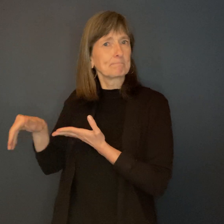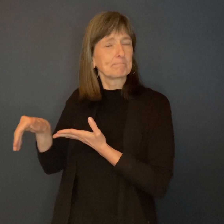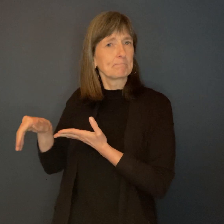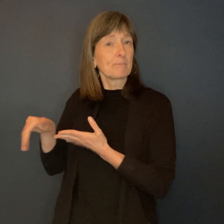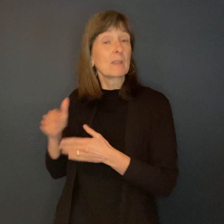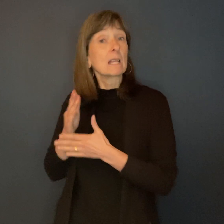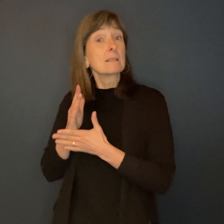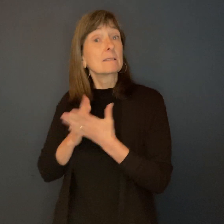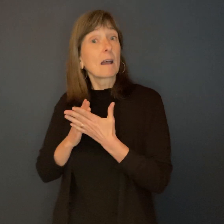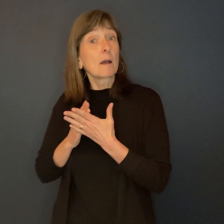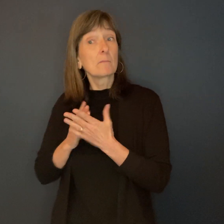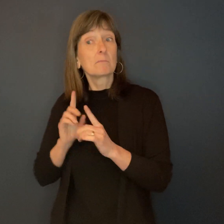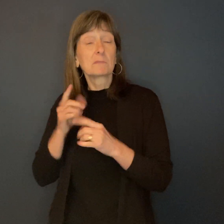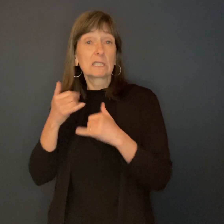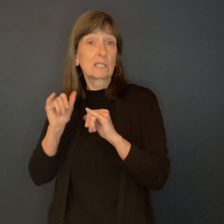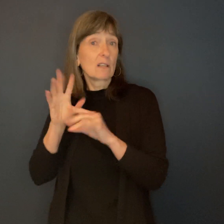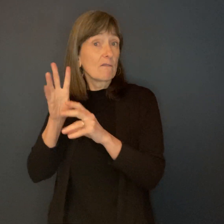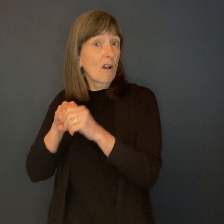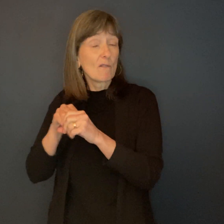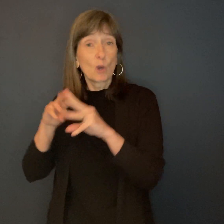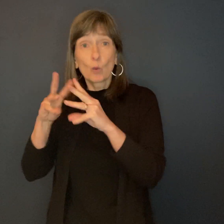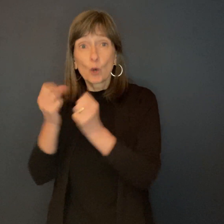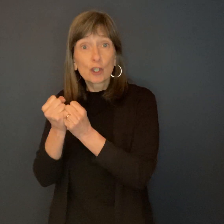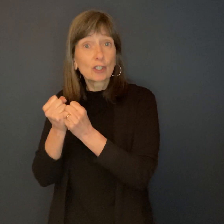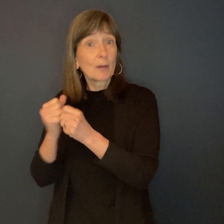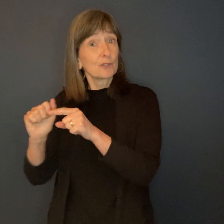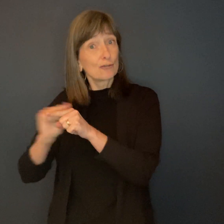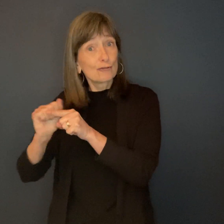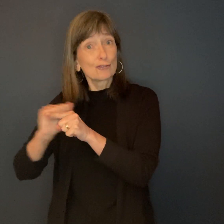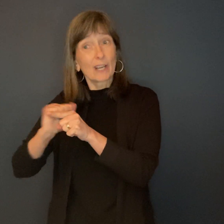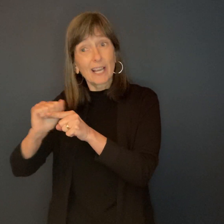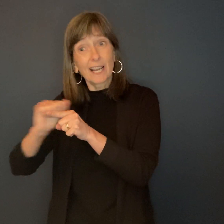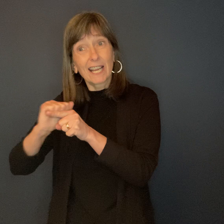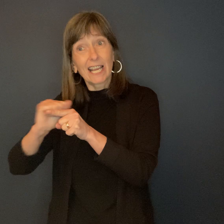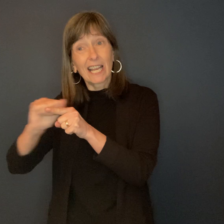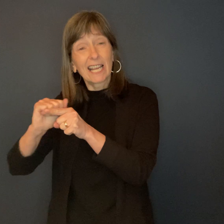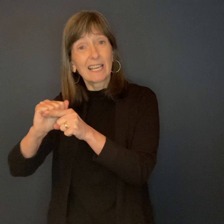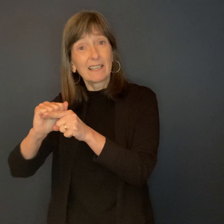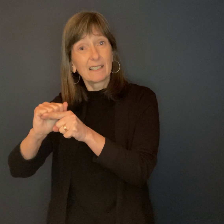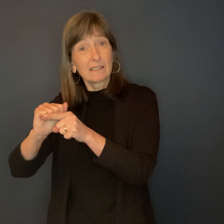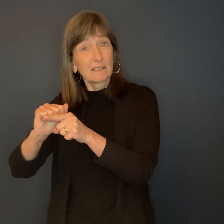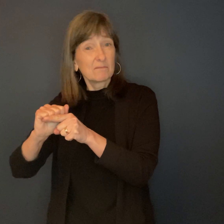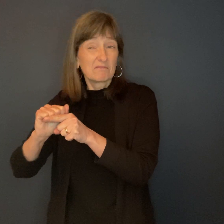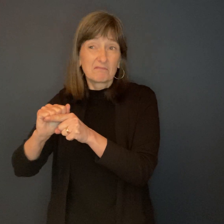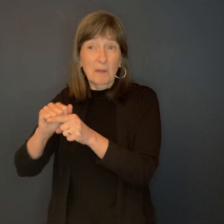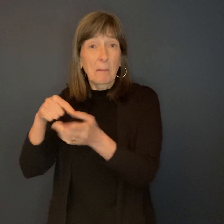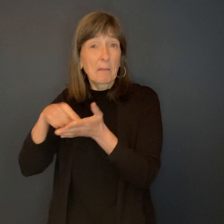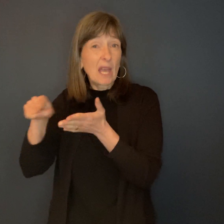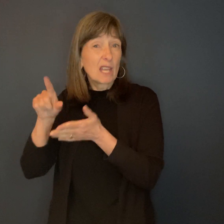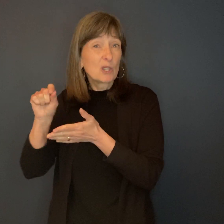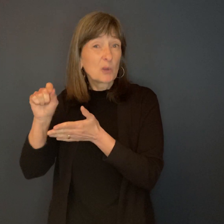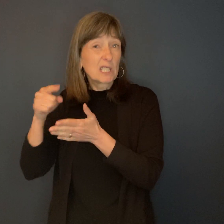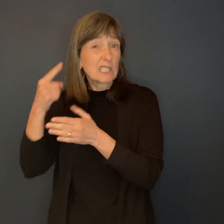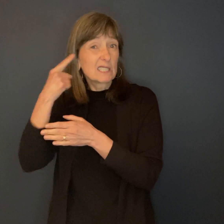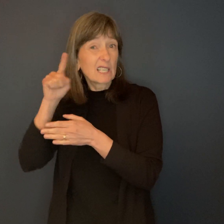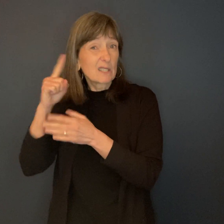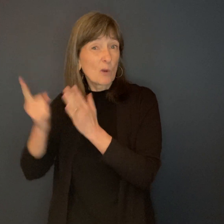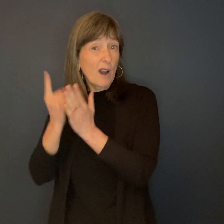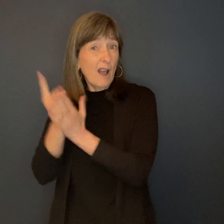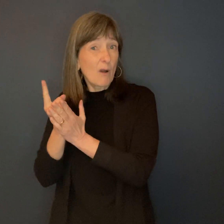where people were training for the job they were never going to get for 20 cents an hour, and the average amount of time that people spent there